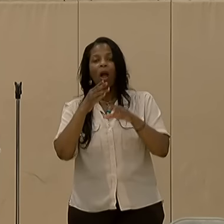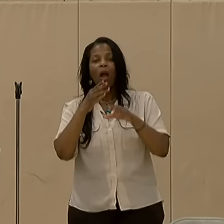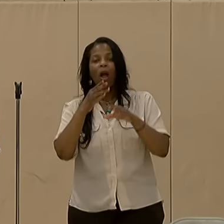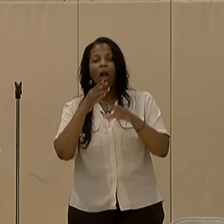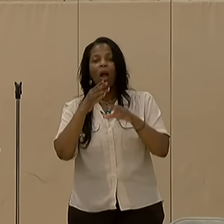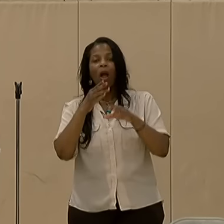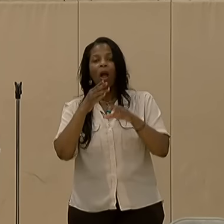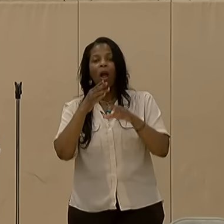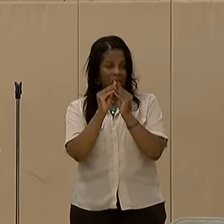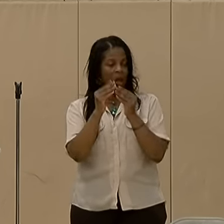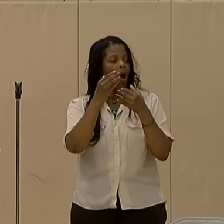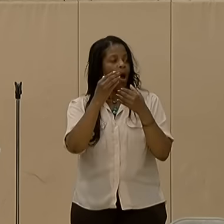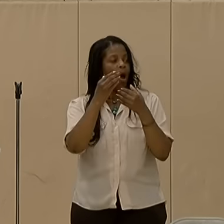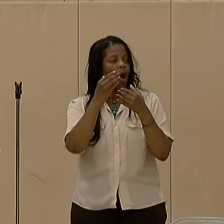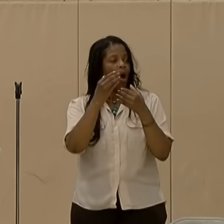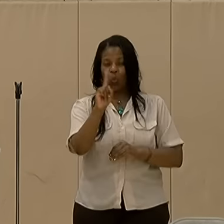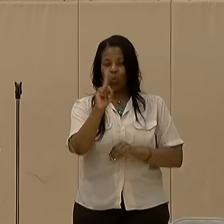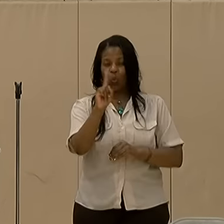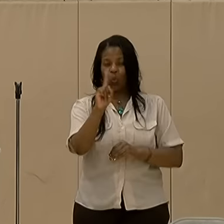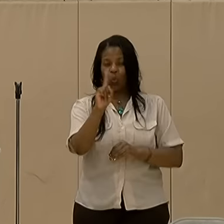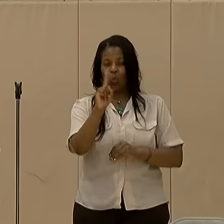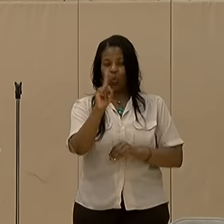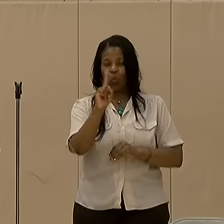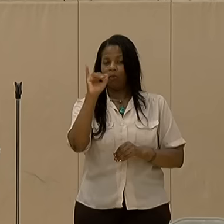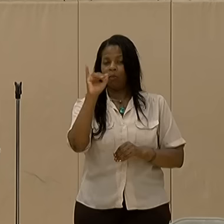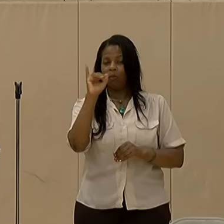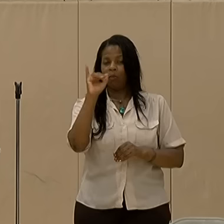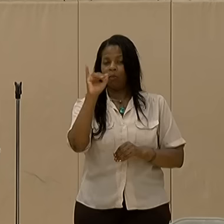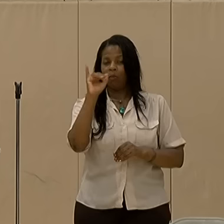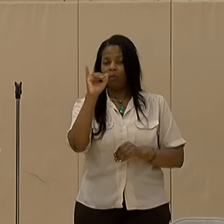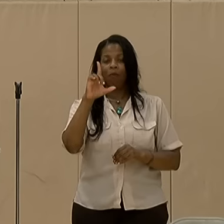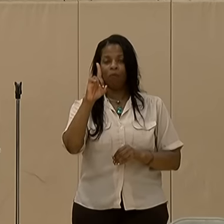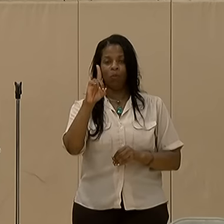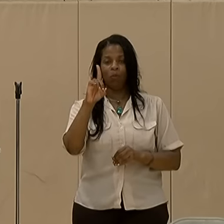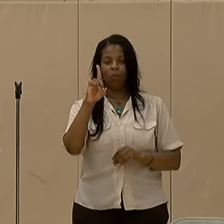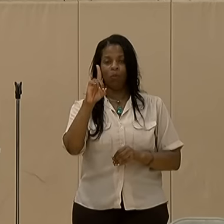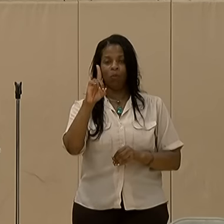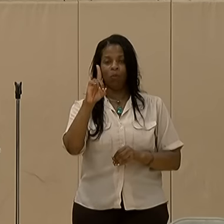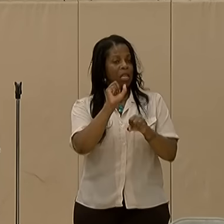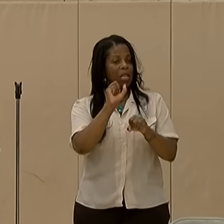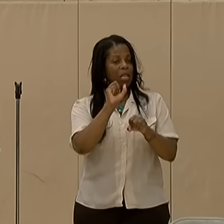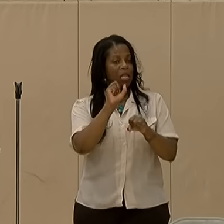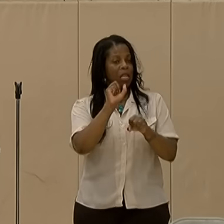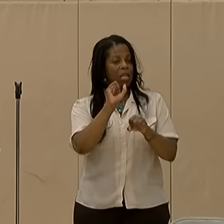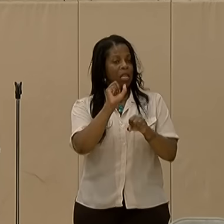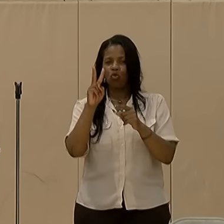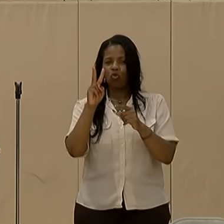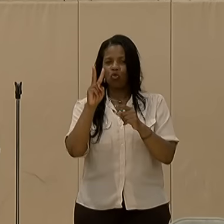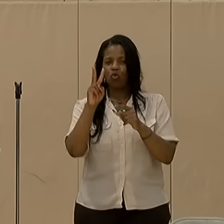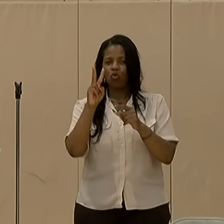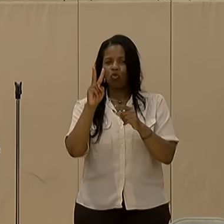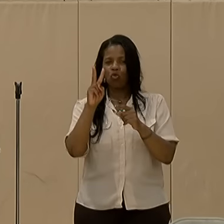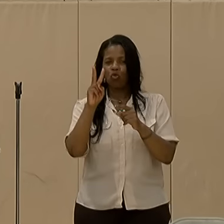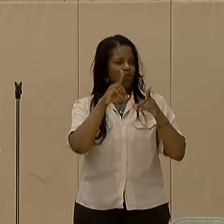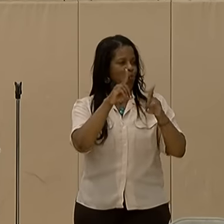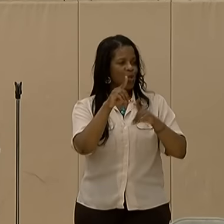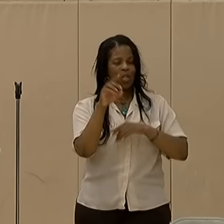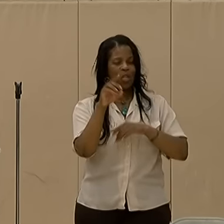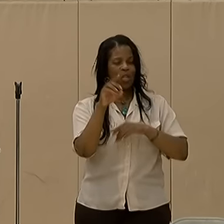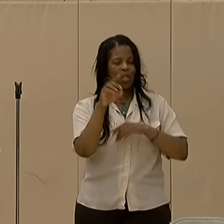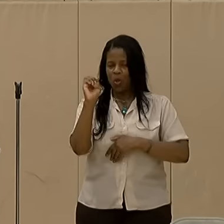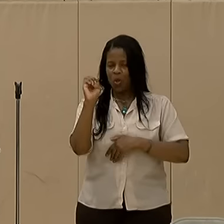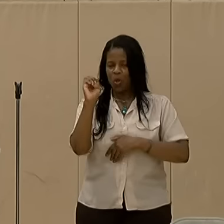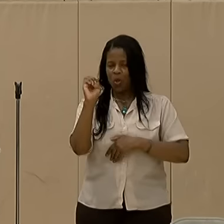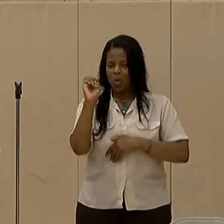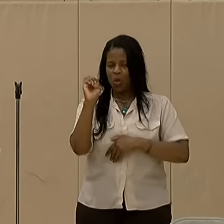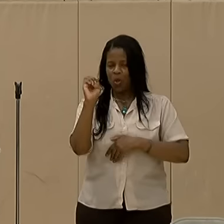during the days, or 2 to 10 in the evening is when he's working right now during the emergency. And last but not least, on your way